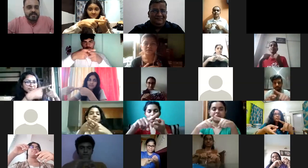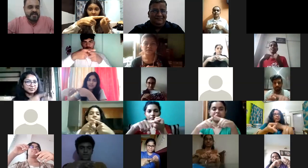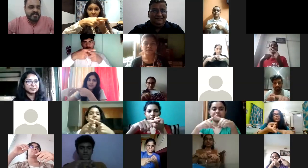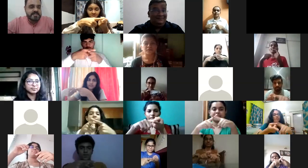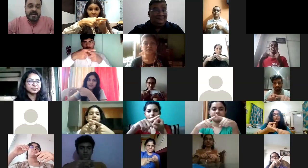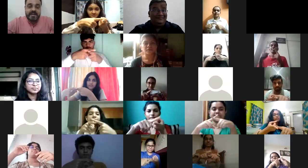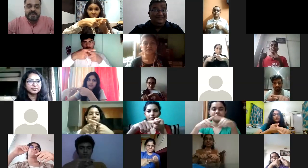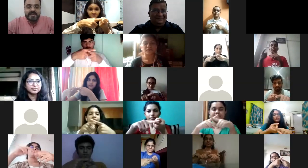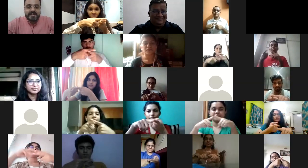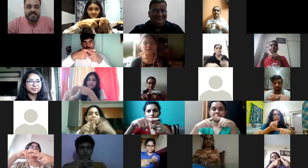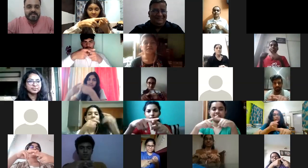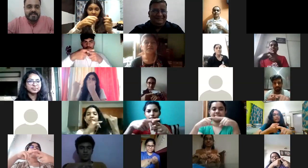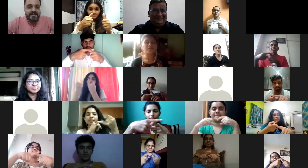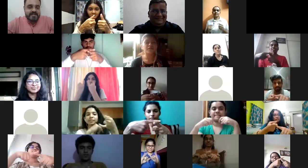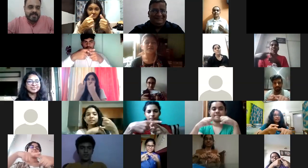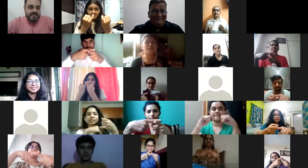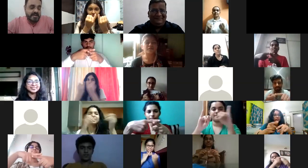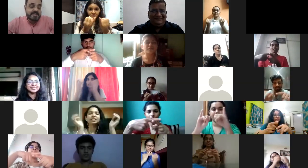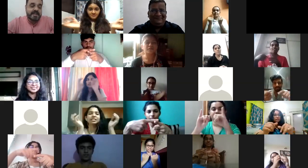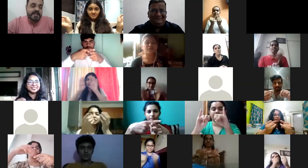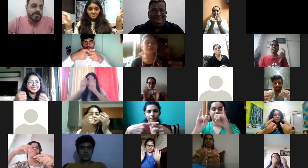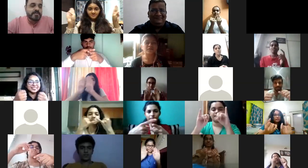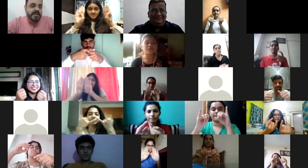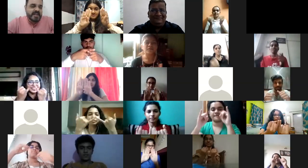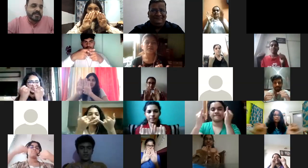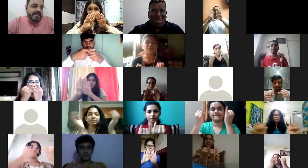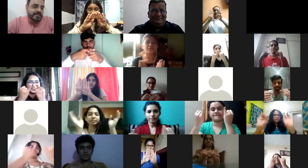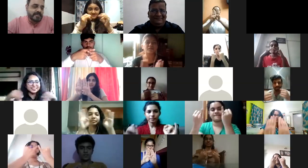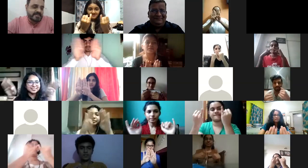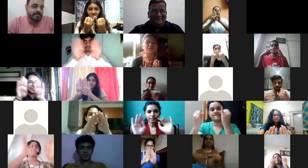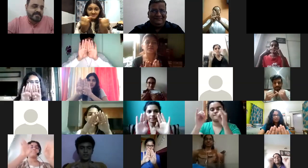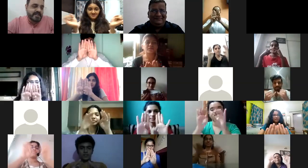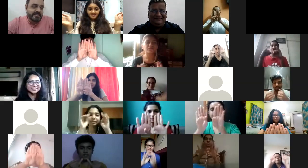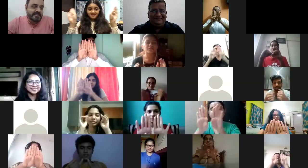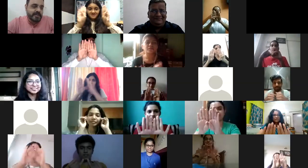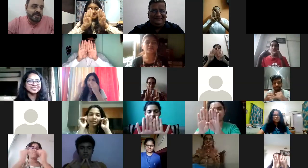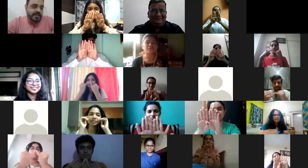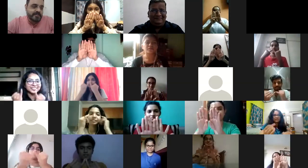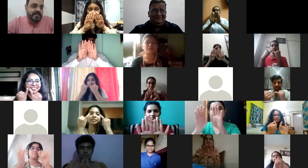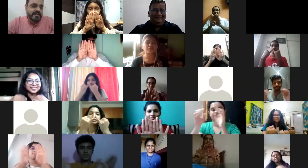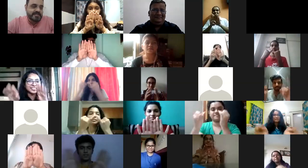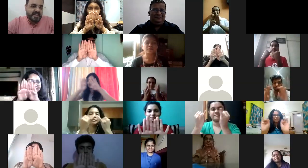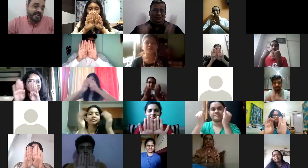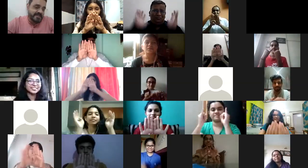And Sunday. At least Sunday you shouldn't be forgetting because that's the best day in the week, I believe. Saturday and Sunday,